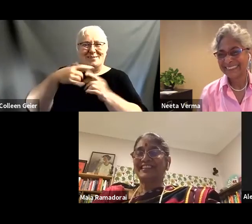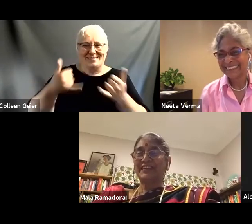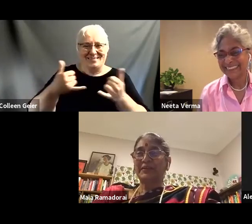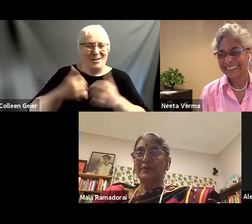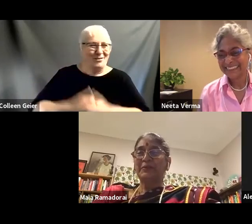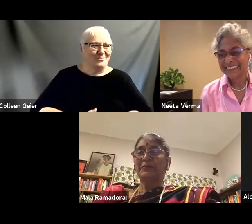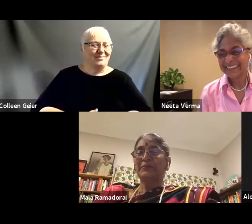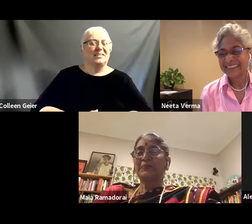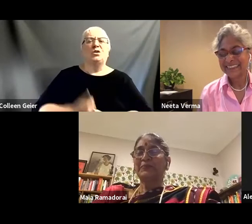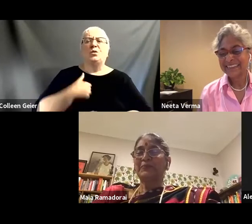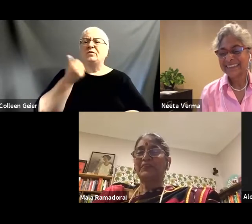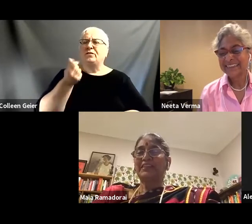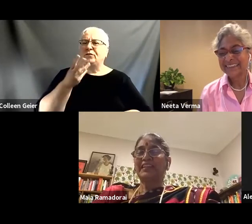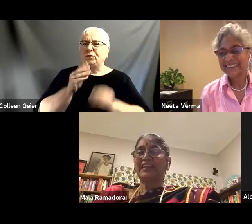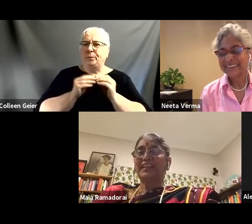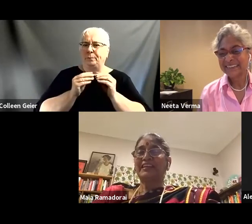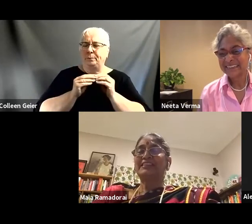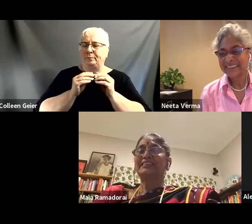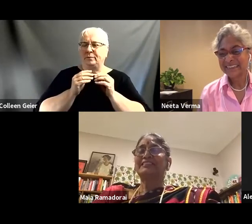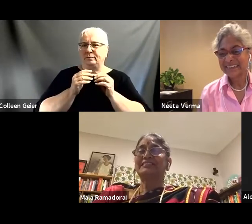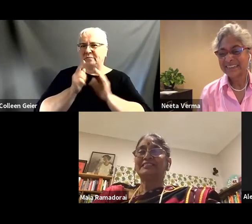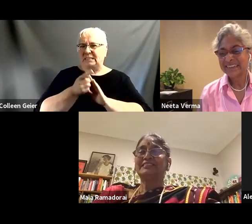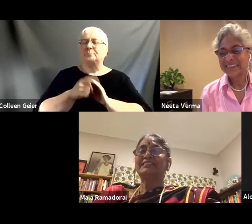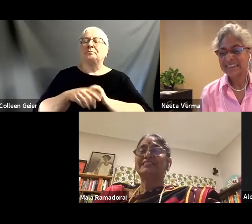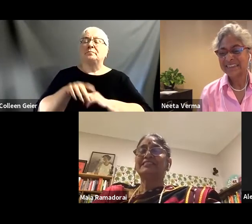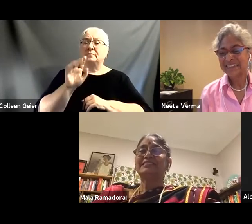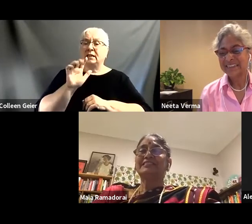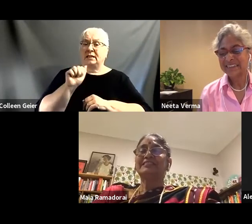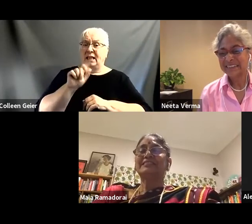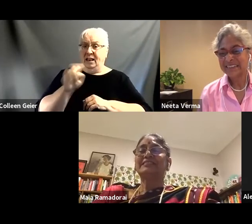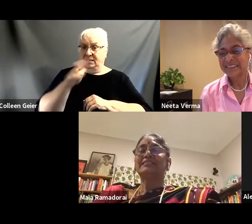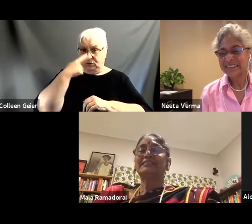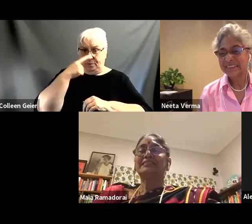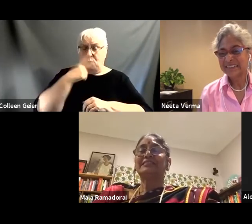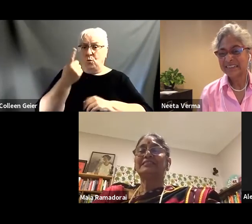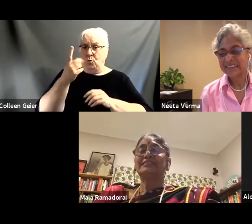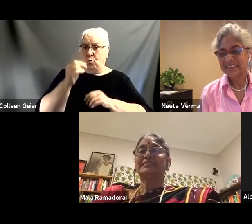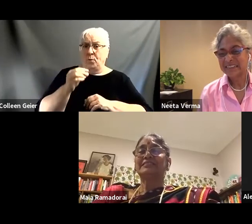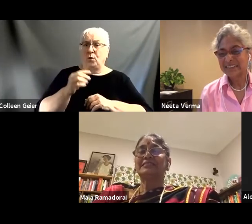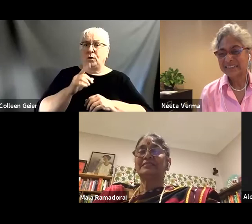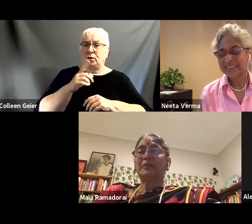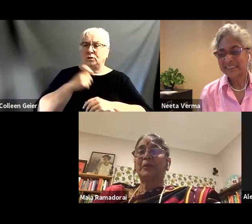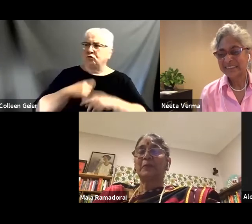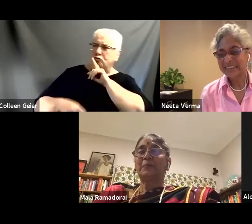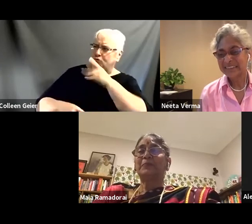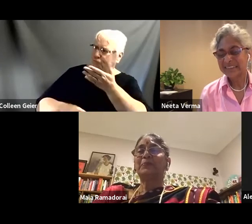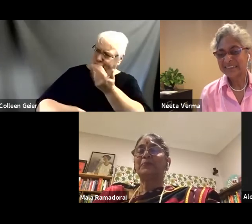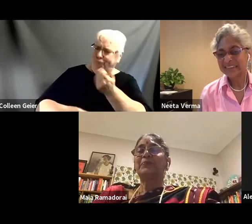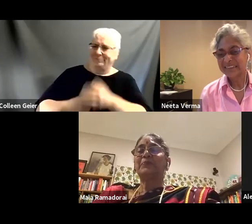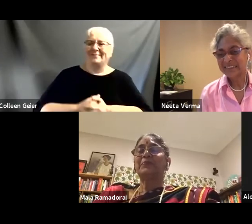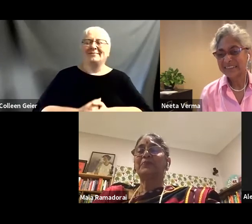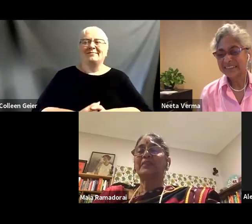We still have a few minutes. Alex, I'm going to direct one more question to you, if that's okay. Question Please. that come in on the